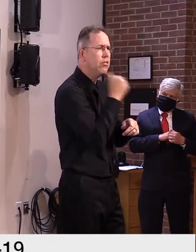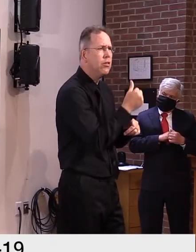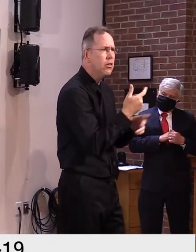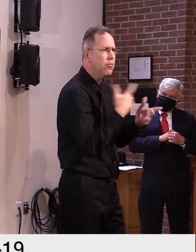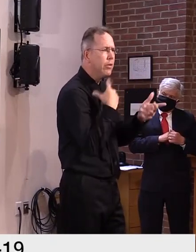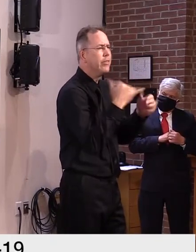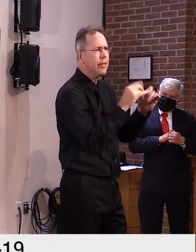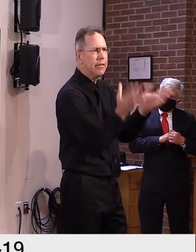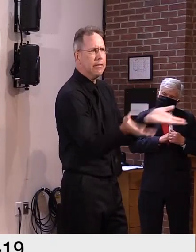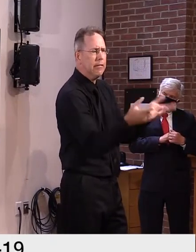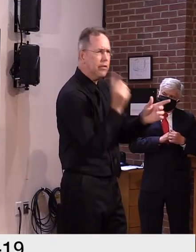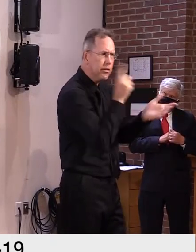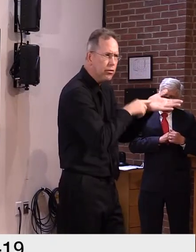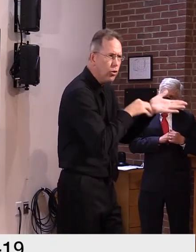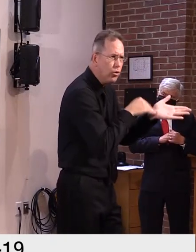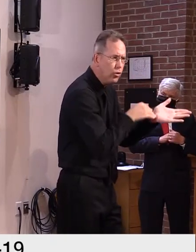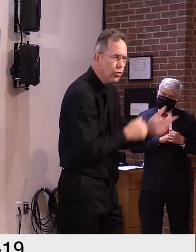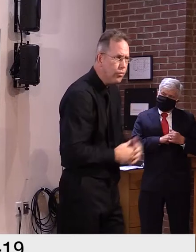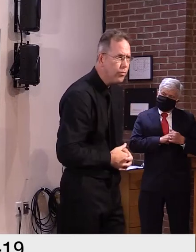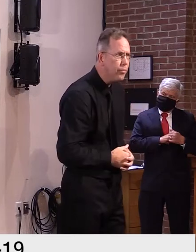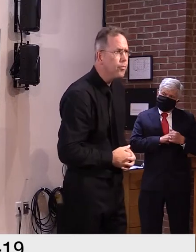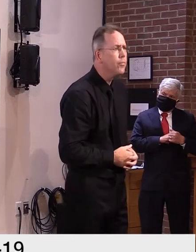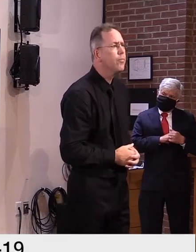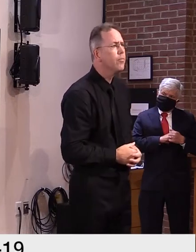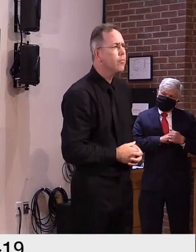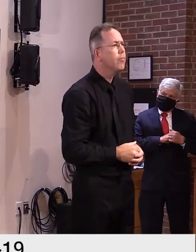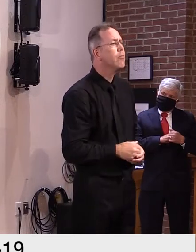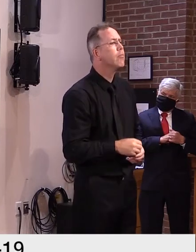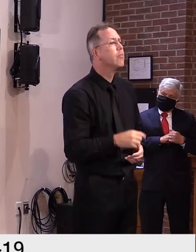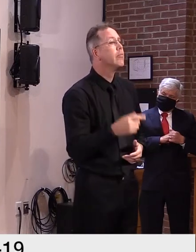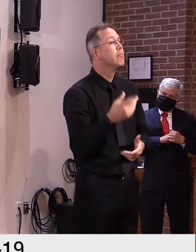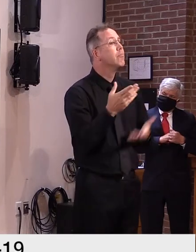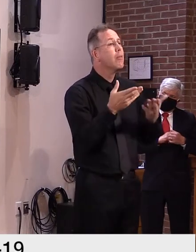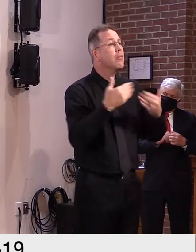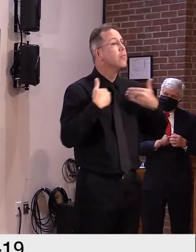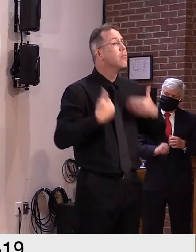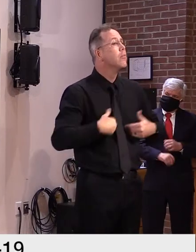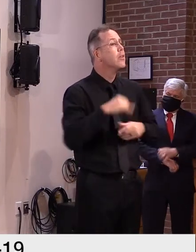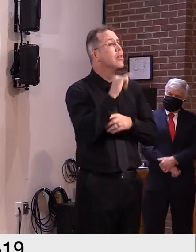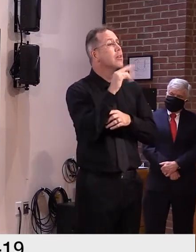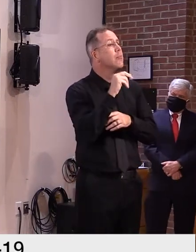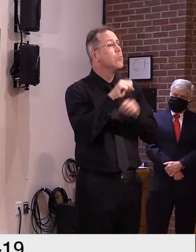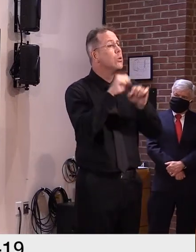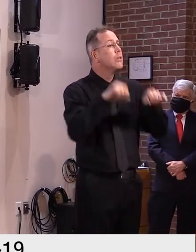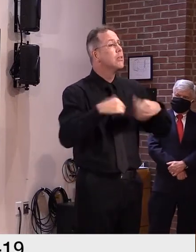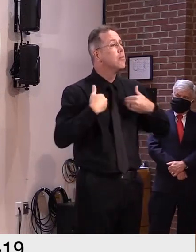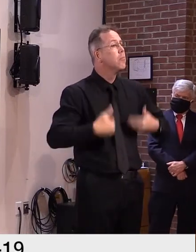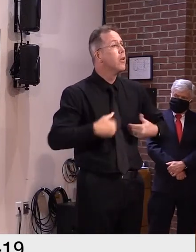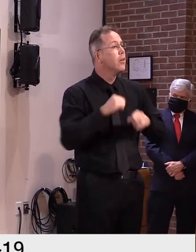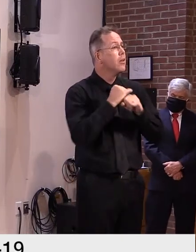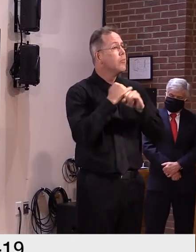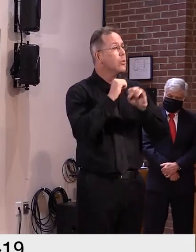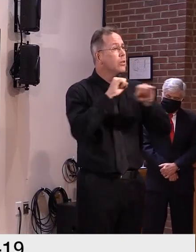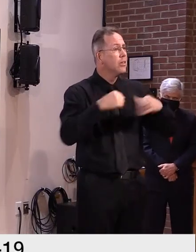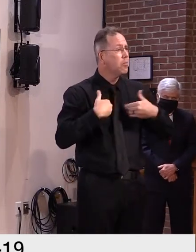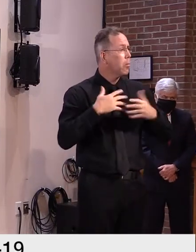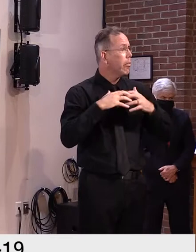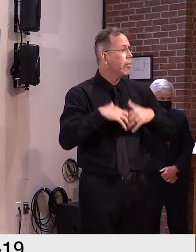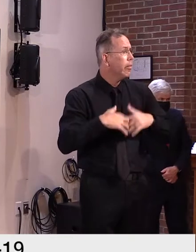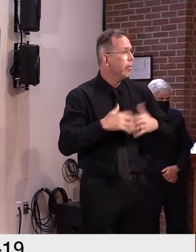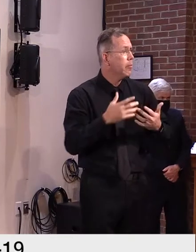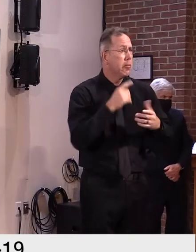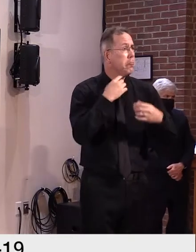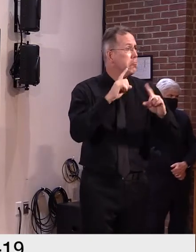the immunologic system, how we fight off infections. Some have to do developmentally with